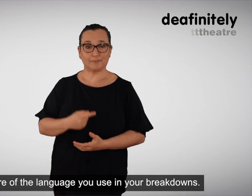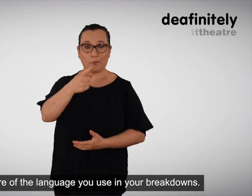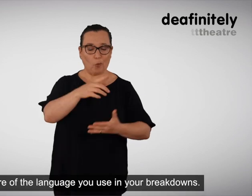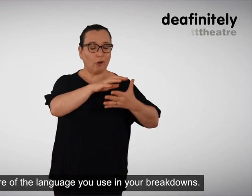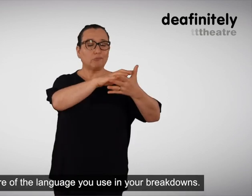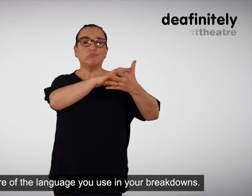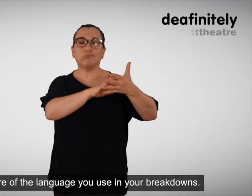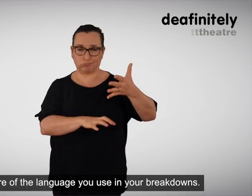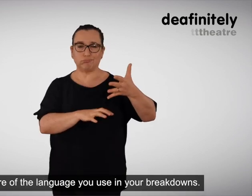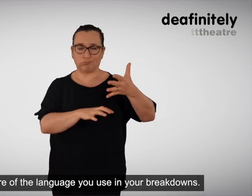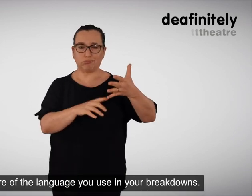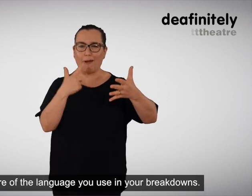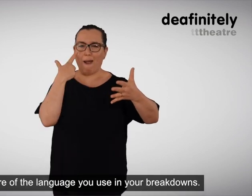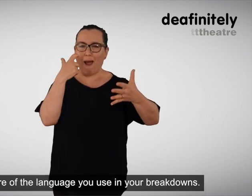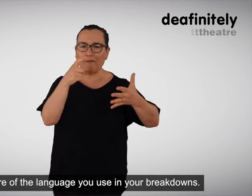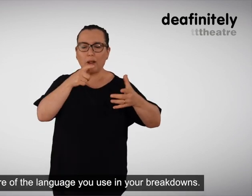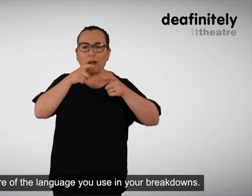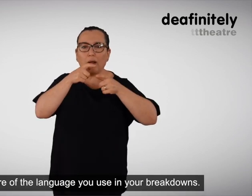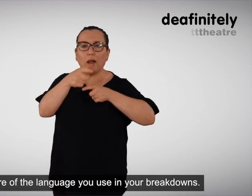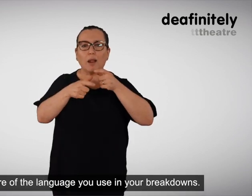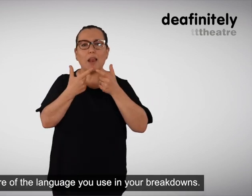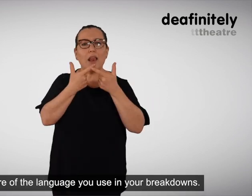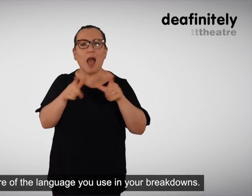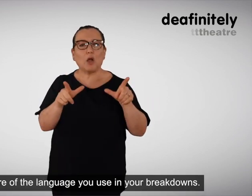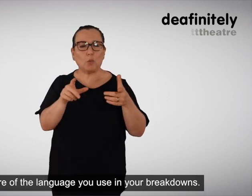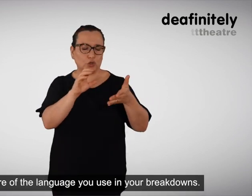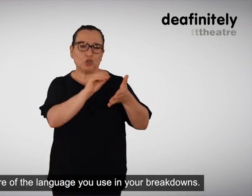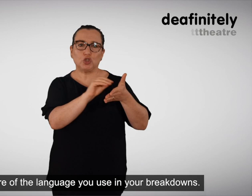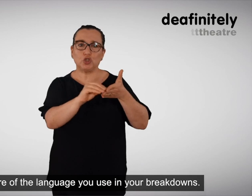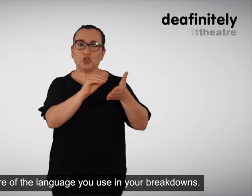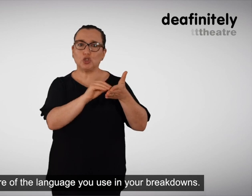Be aware of the language you use in your breakdowns.